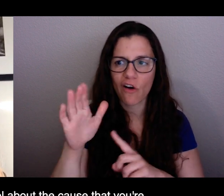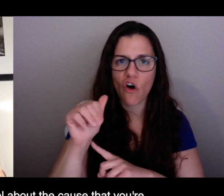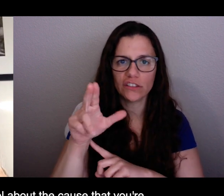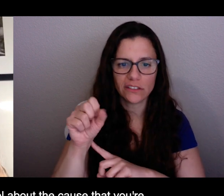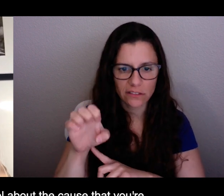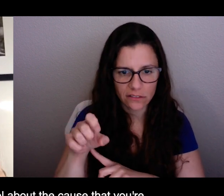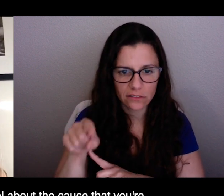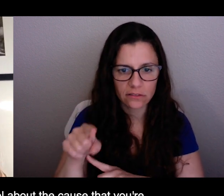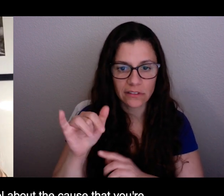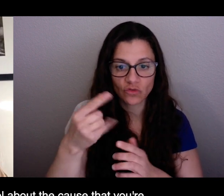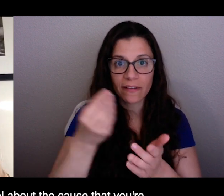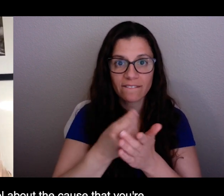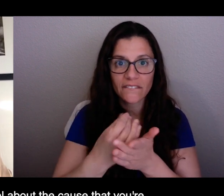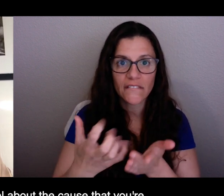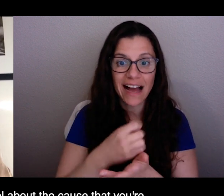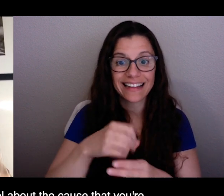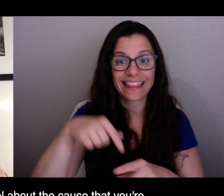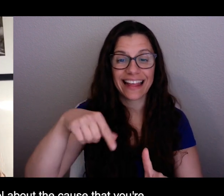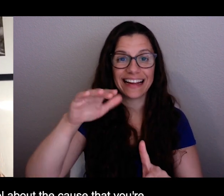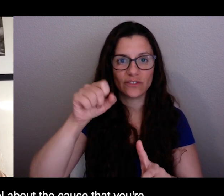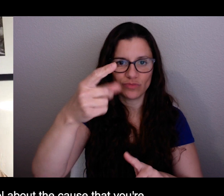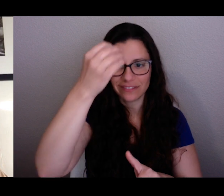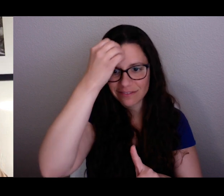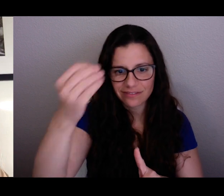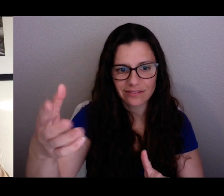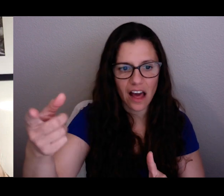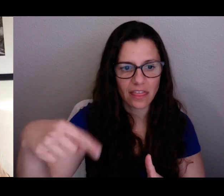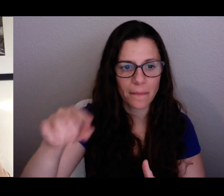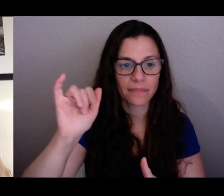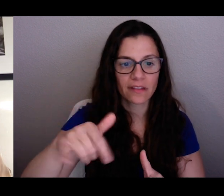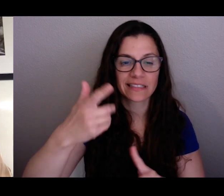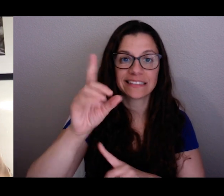you're funding. And in this case, you're telling them that